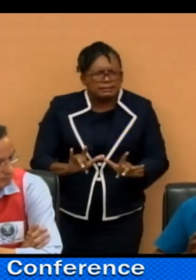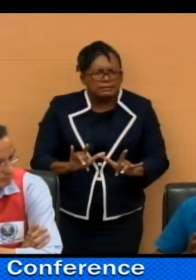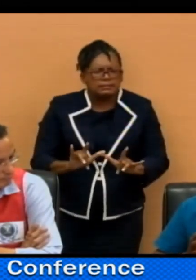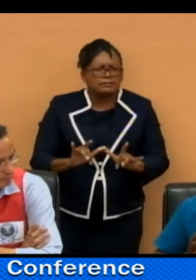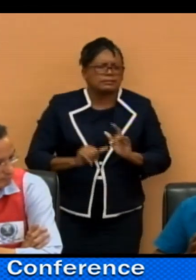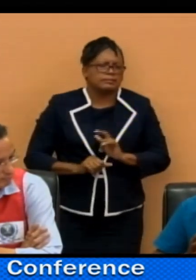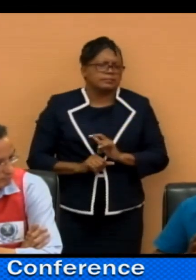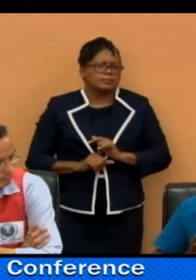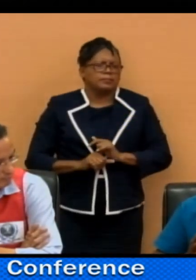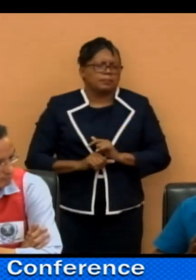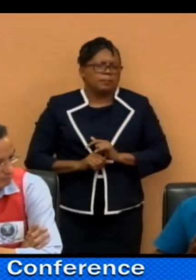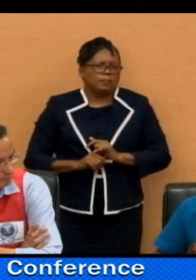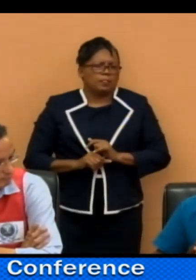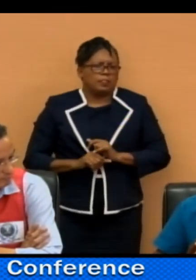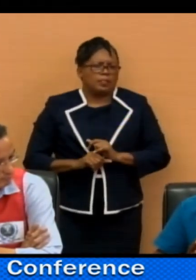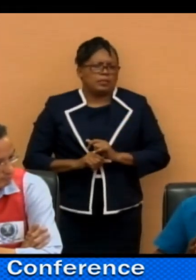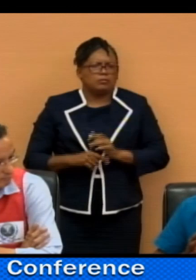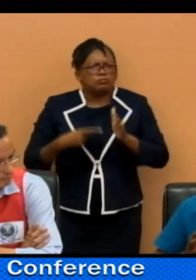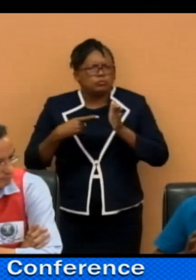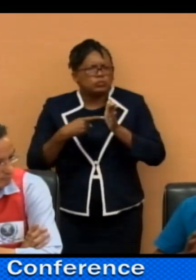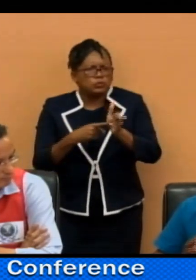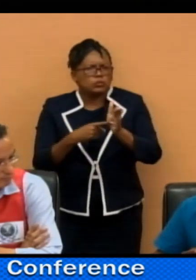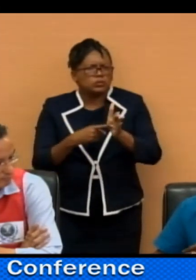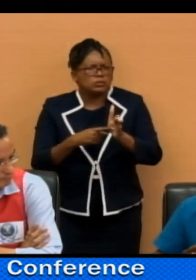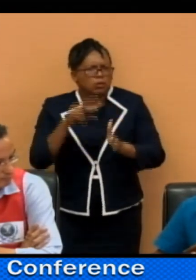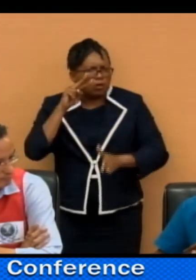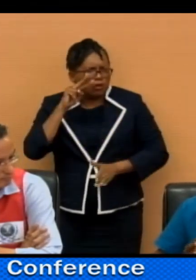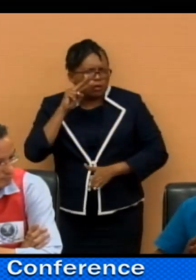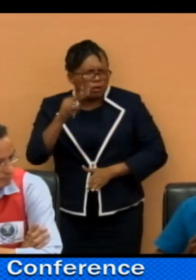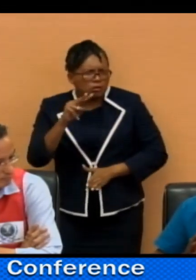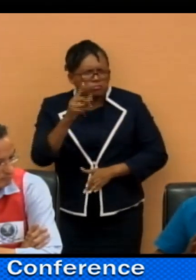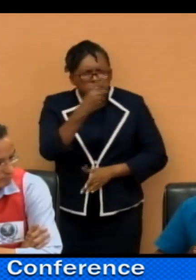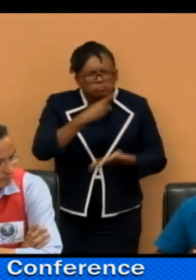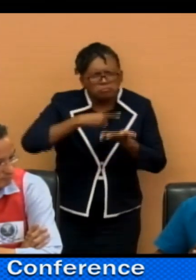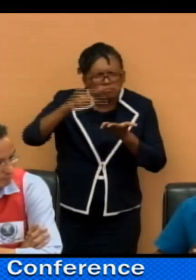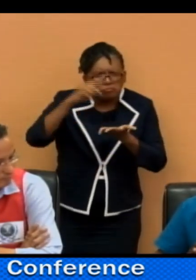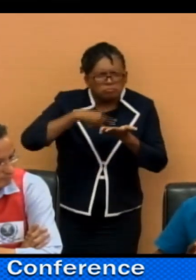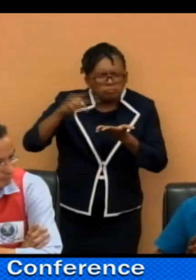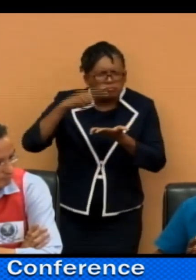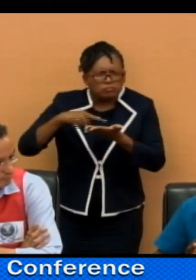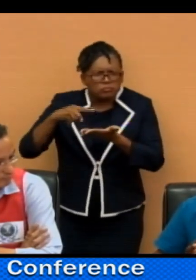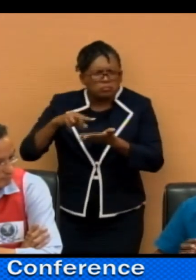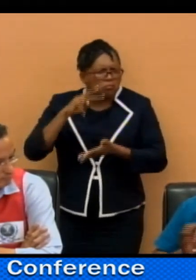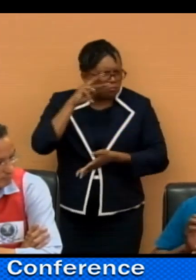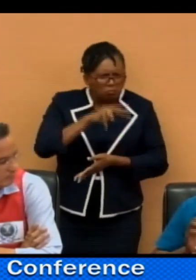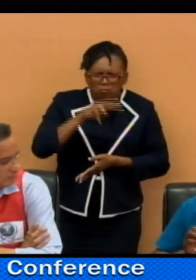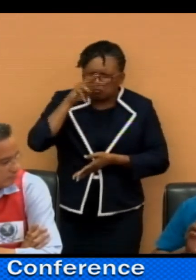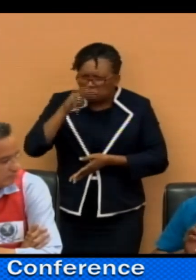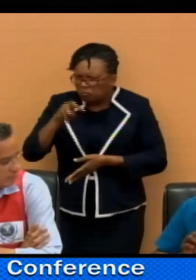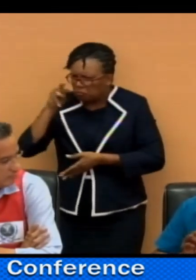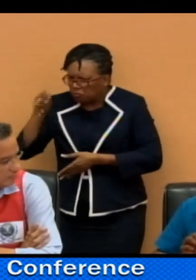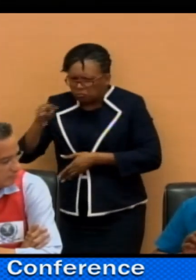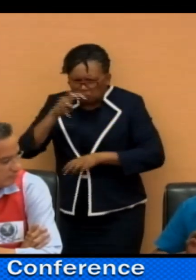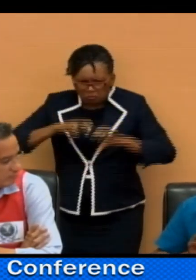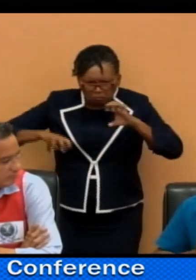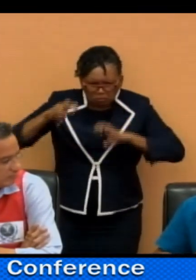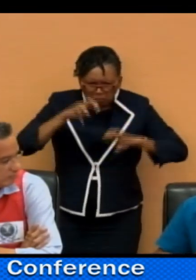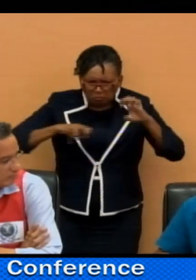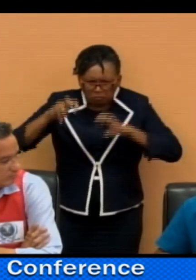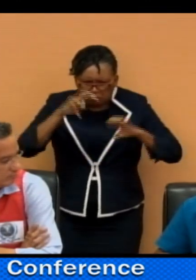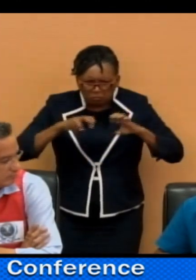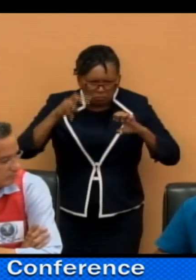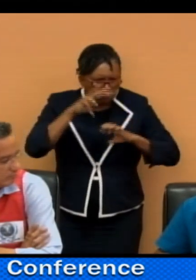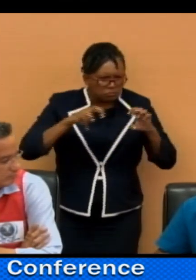you look at and check and have surveillance on everyone within 6 feet of where